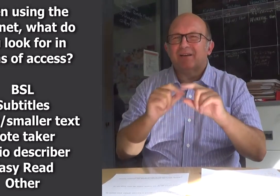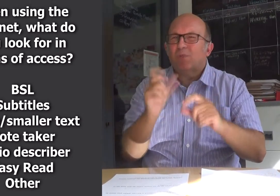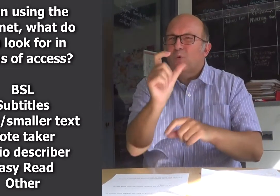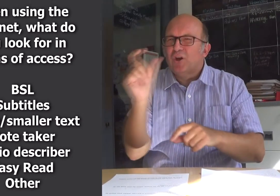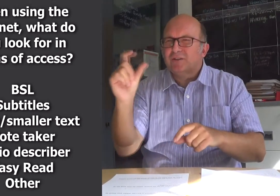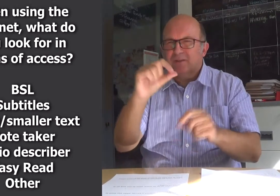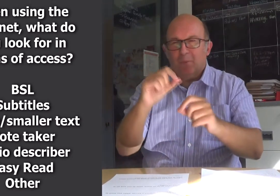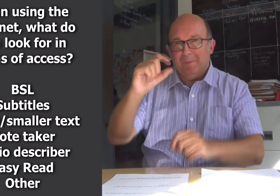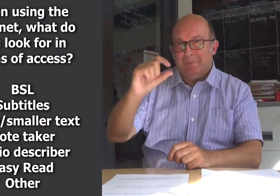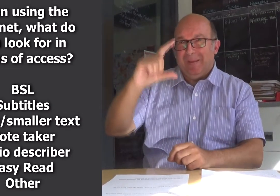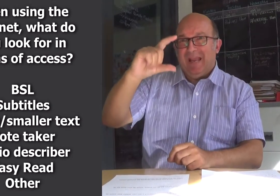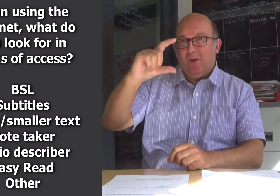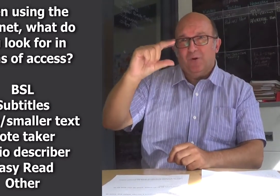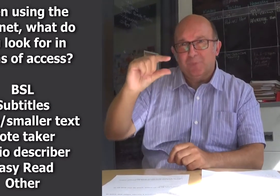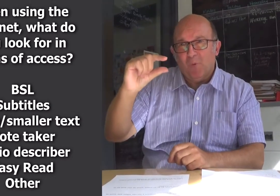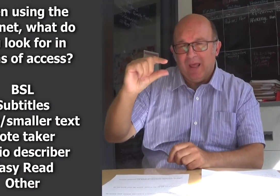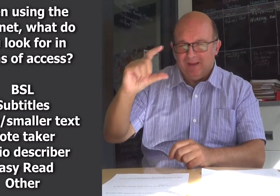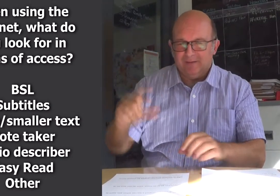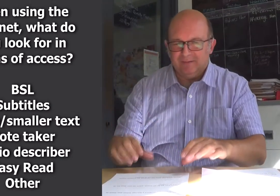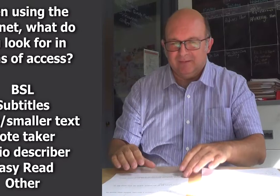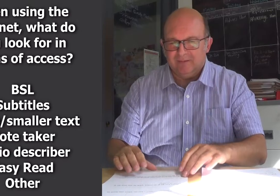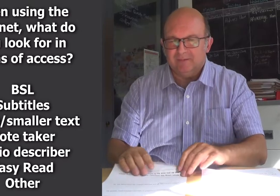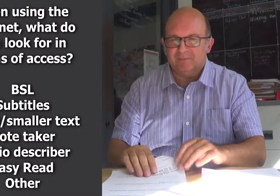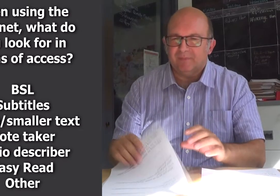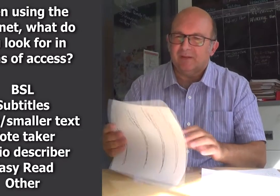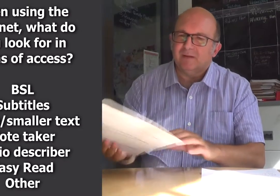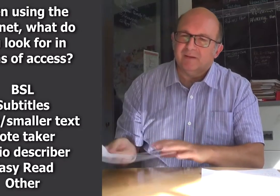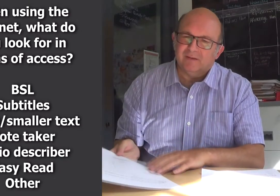text, the word bigger or smaller.